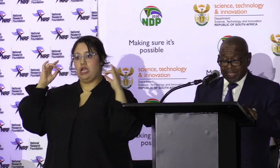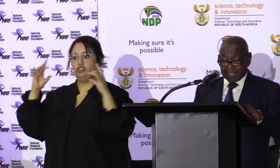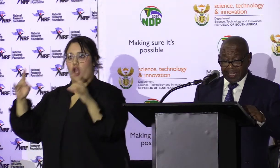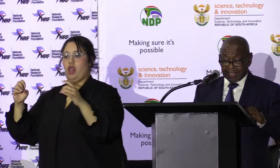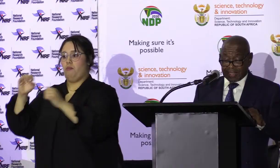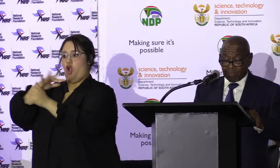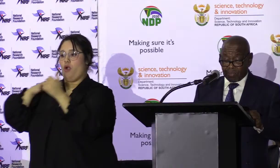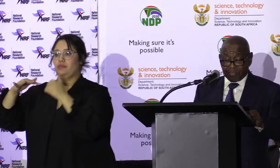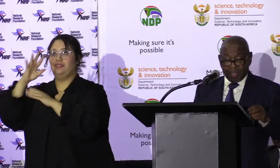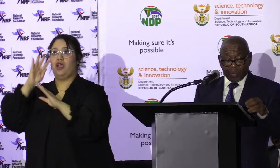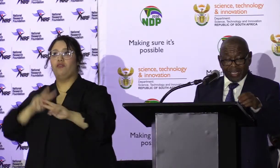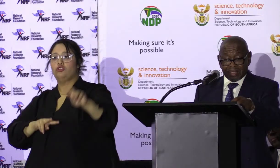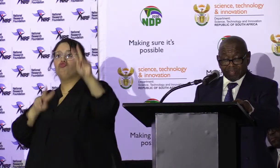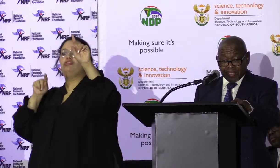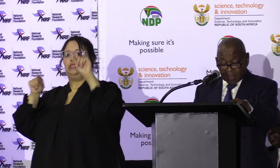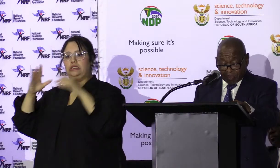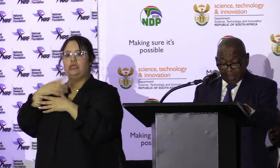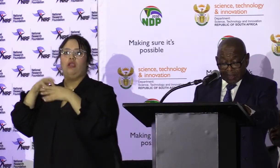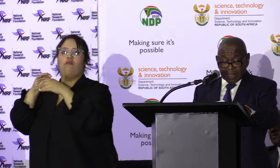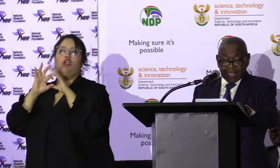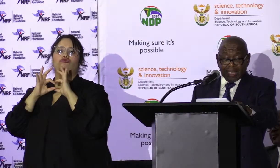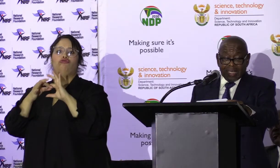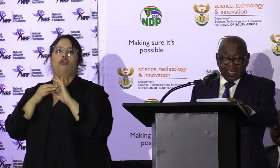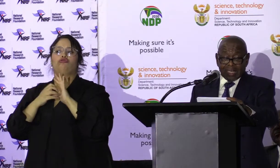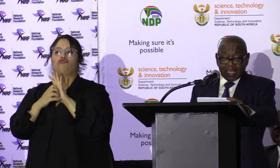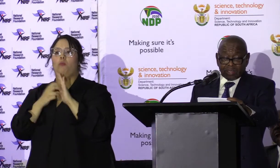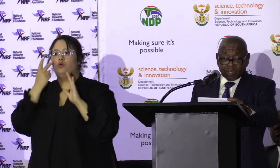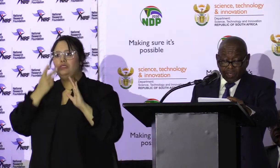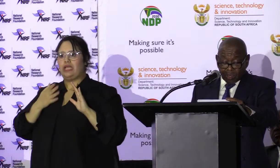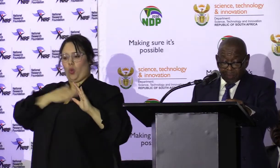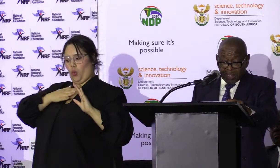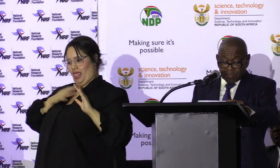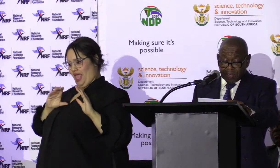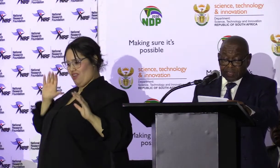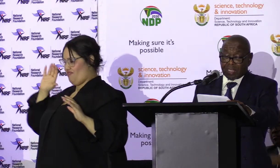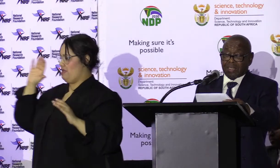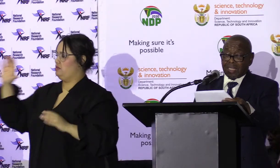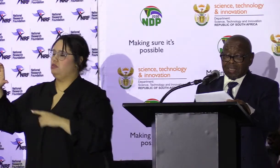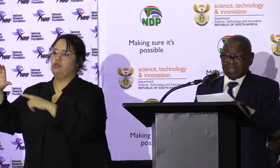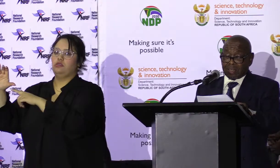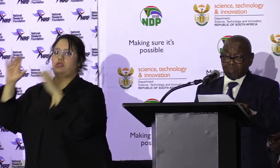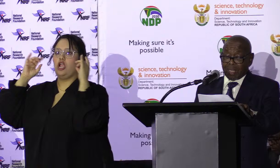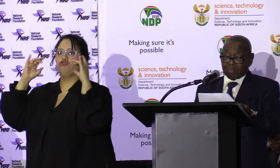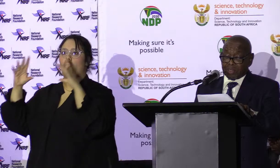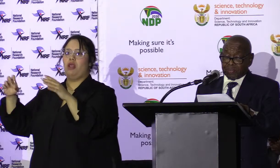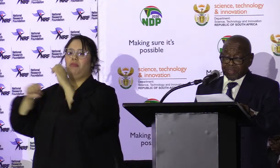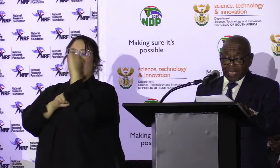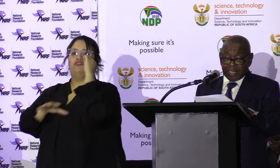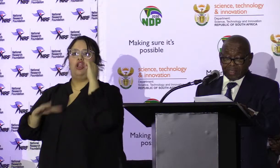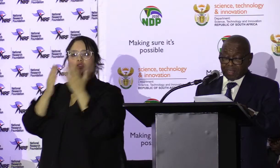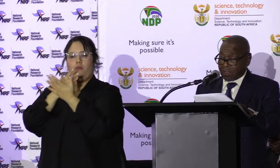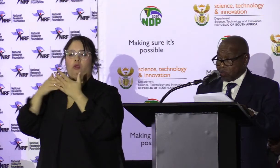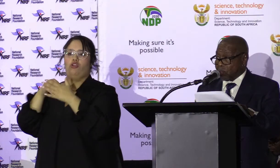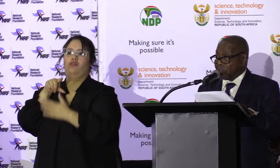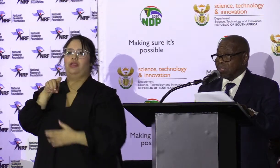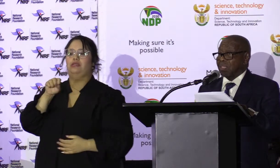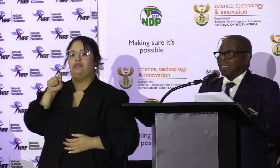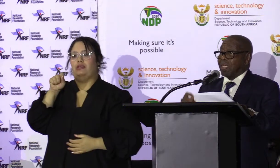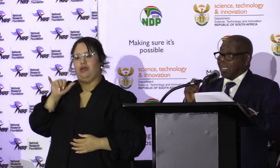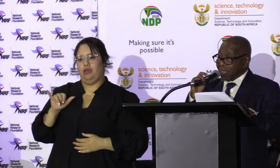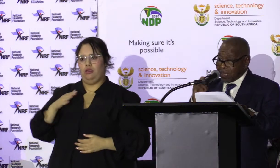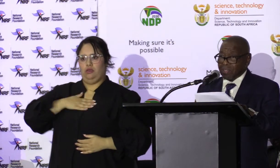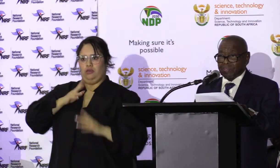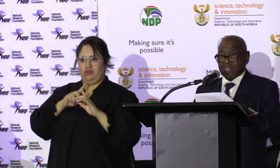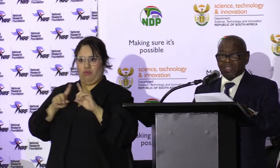Observatory, is another example of our investment in astronomy infrastructure as the Department of Science,